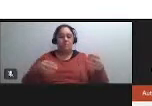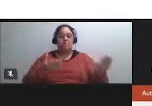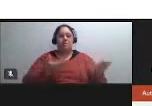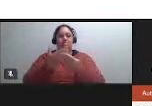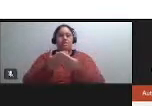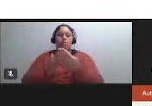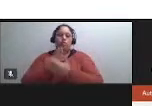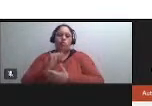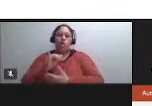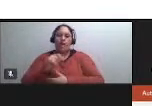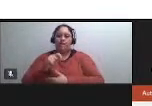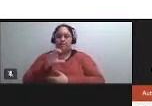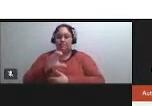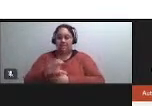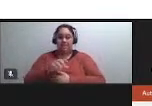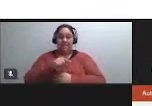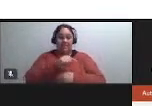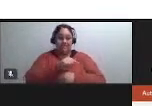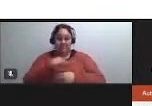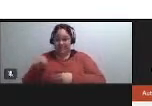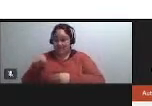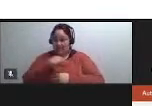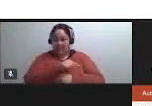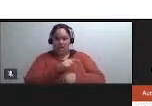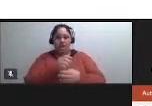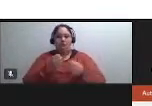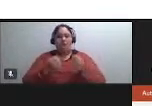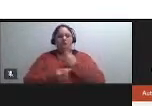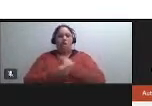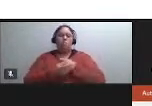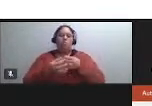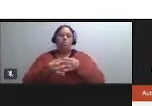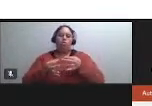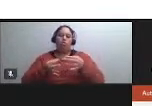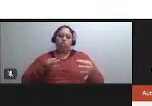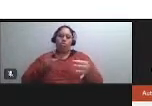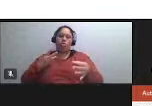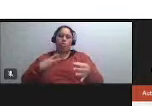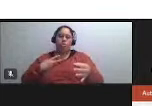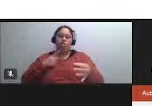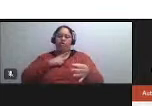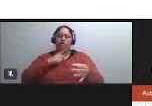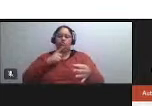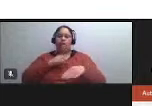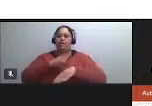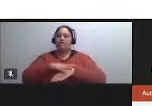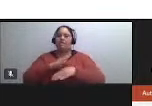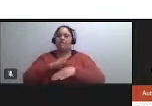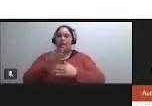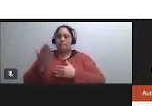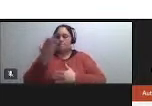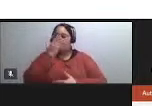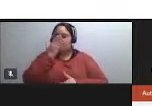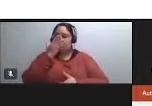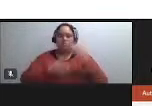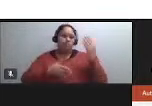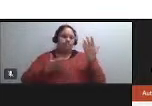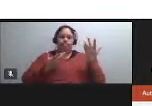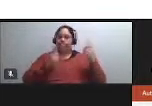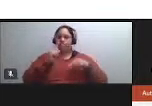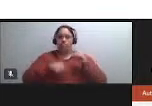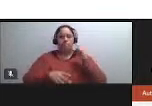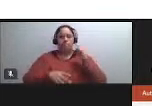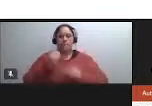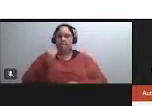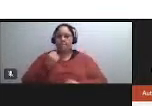process, Chairperson, that there was a bit of a delay and that had led us to, out of time, then ensure that it is tabled. I think it